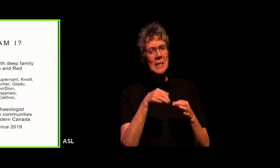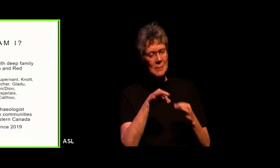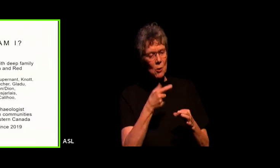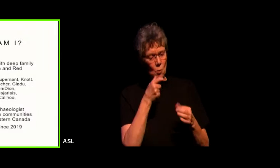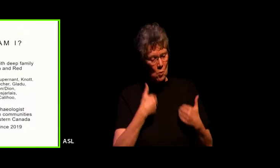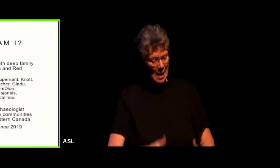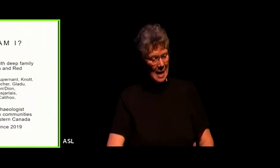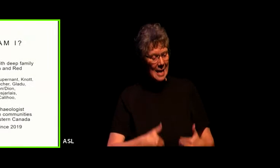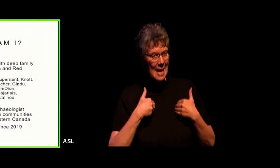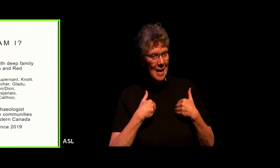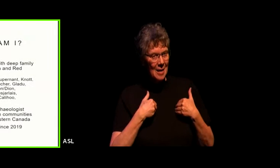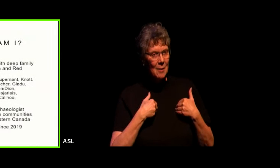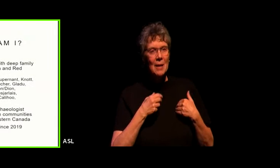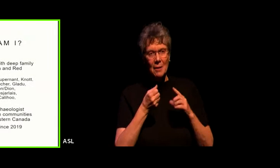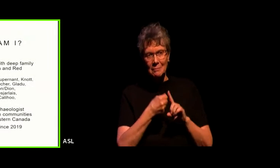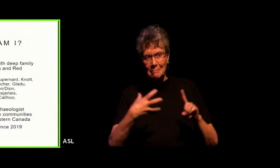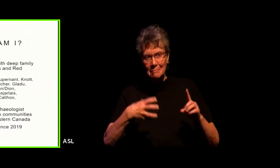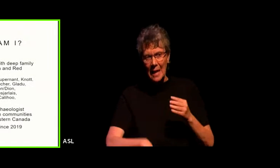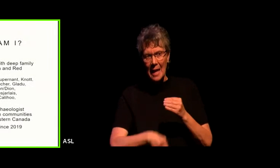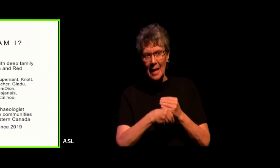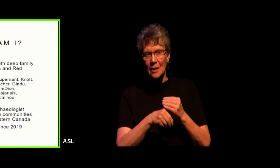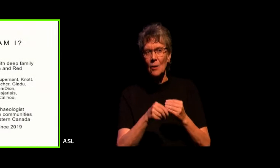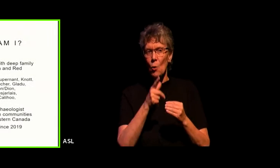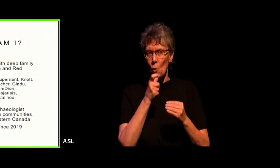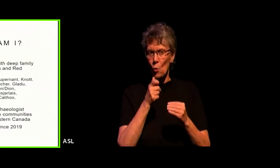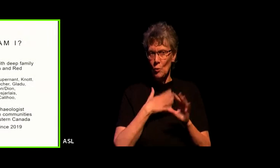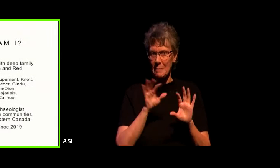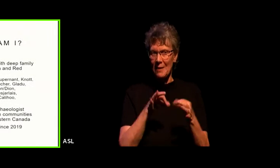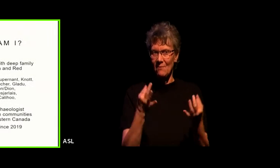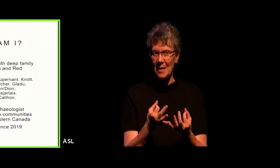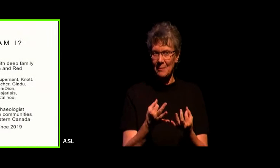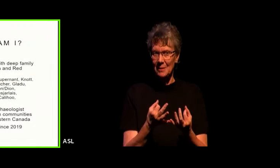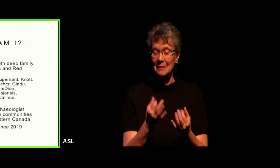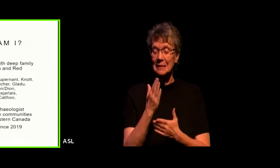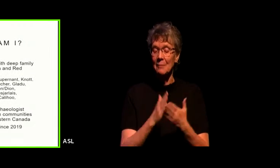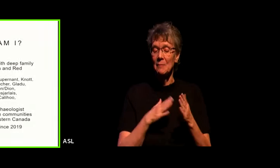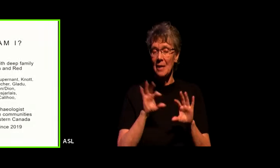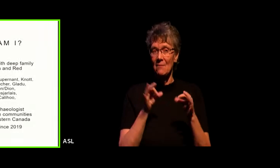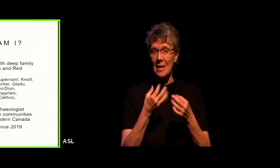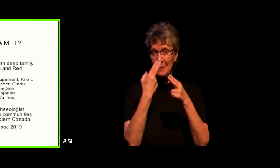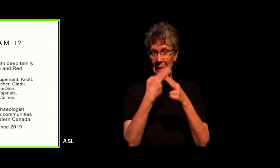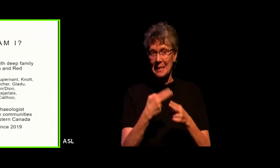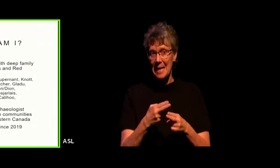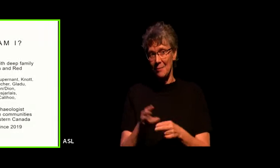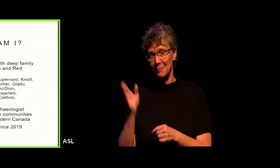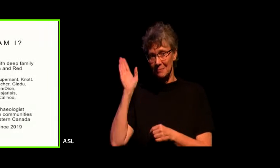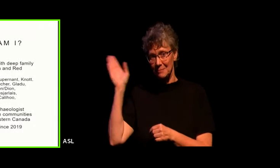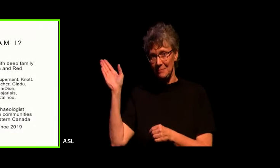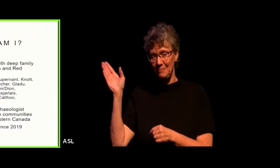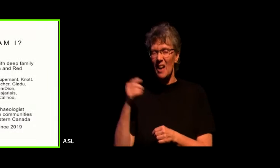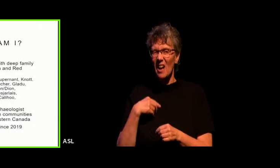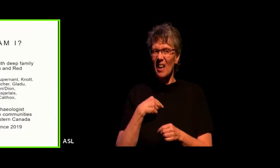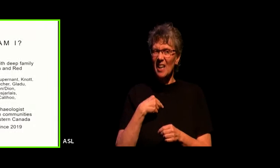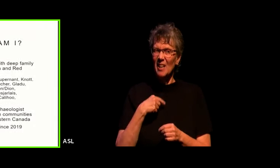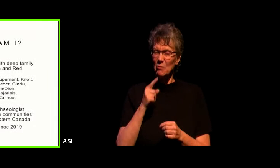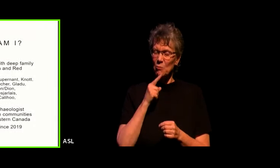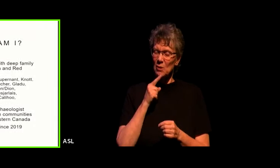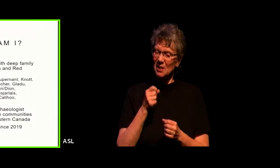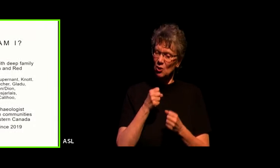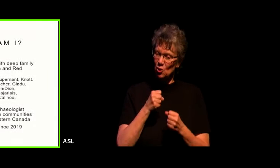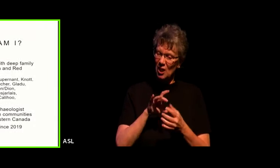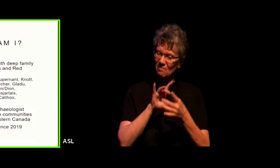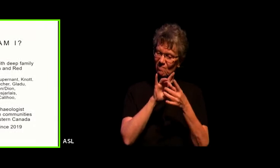about who I'm related to. So these are some of my family names. I mentioned already, I have deep connections here in Edmonton in